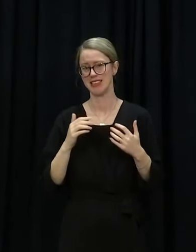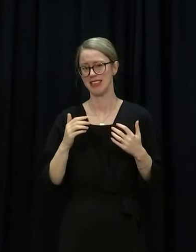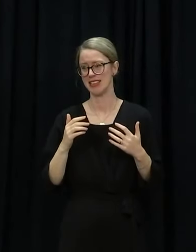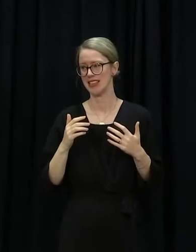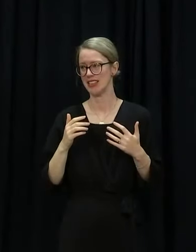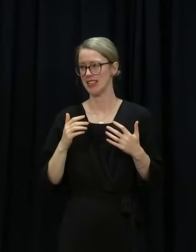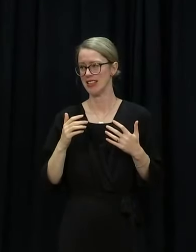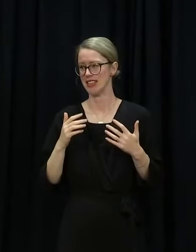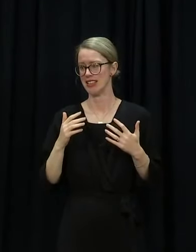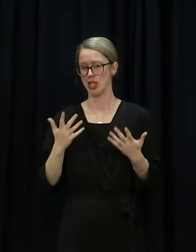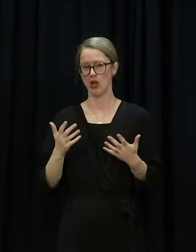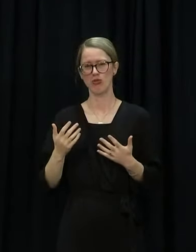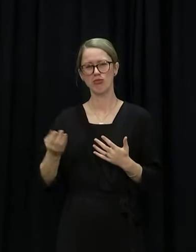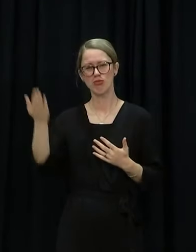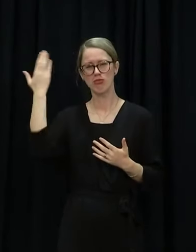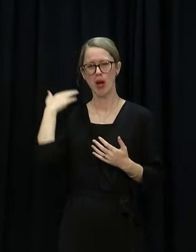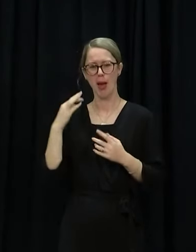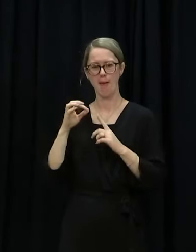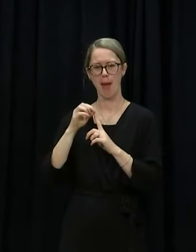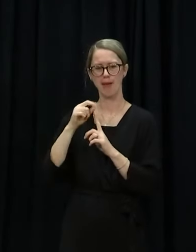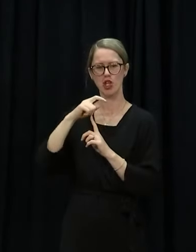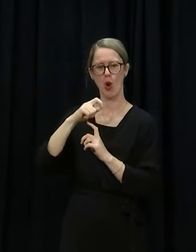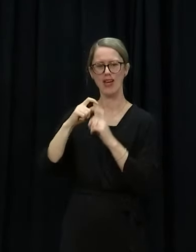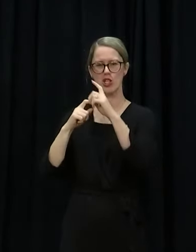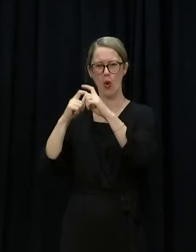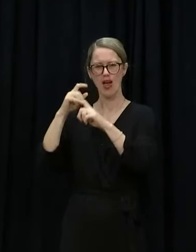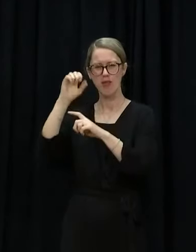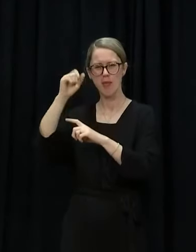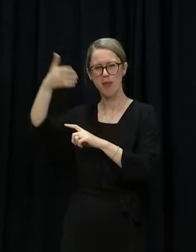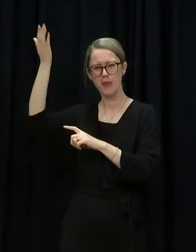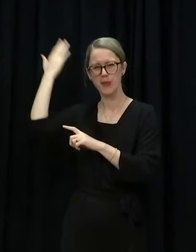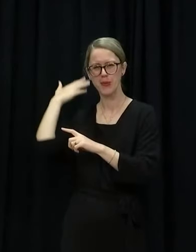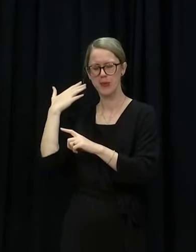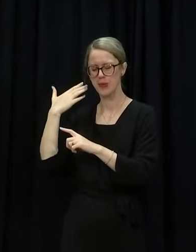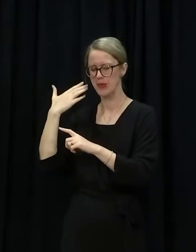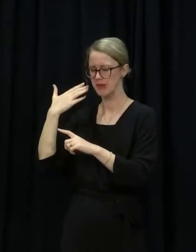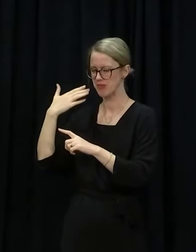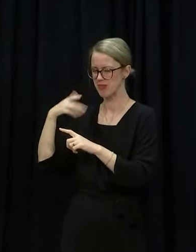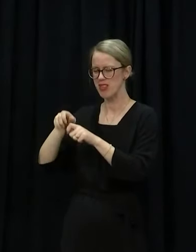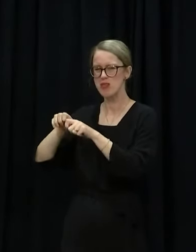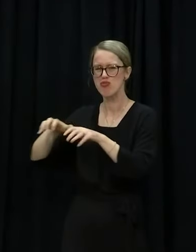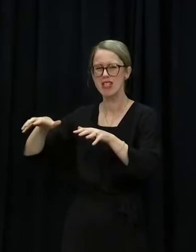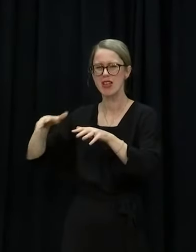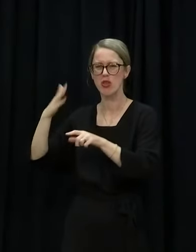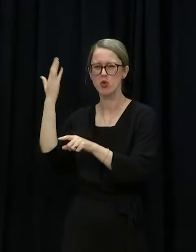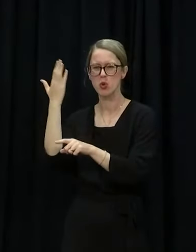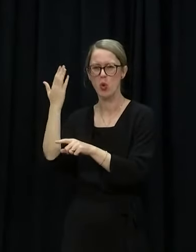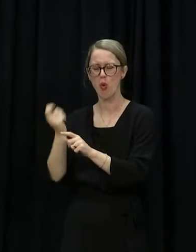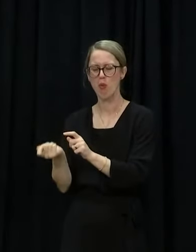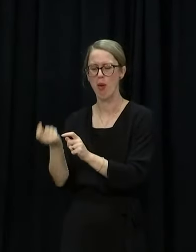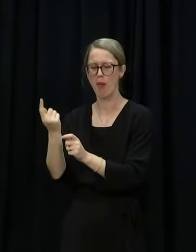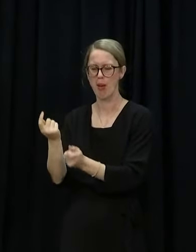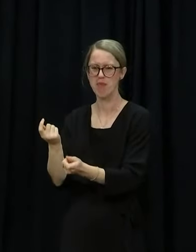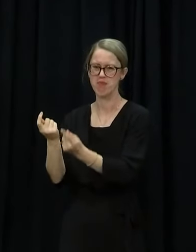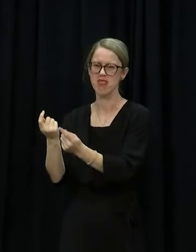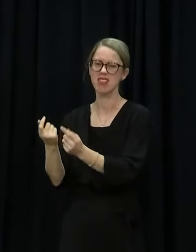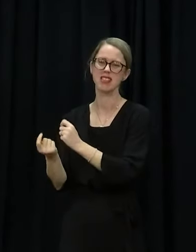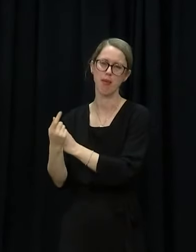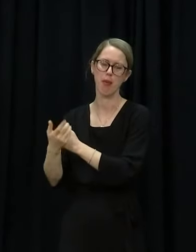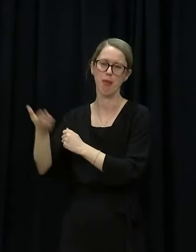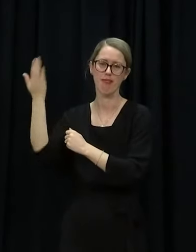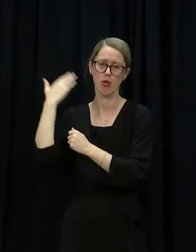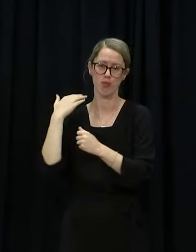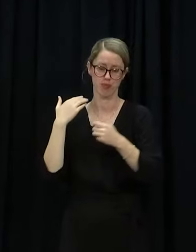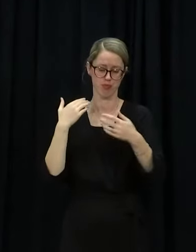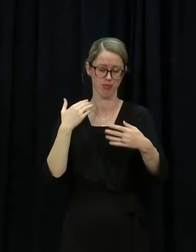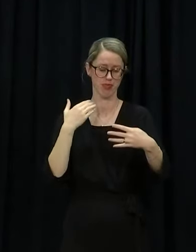community. Only recently in Papatoetoe, of course, we had cases where we didn't identify direct contact, but just cases pop up through the community. Level